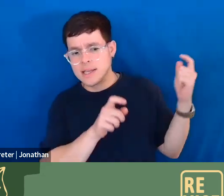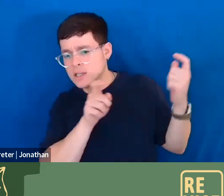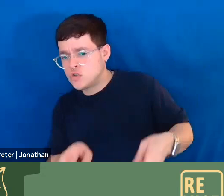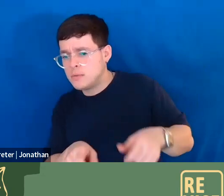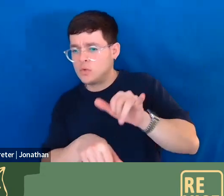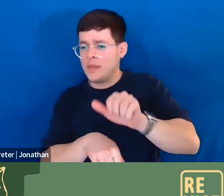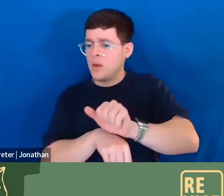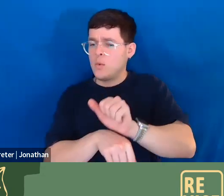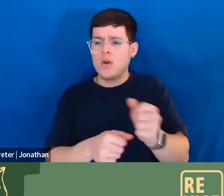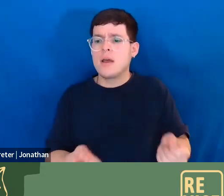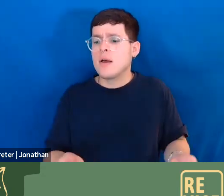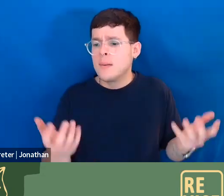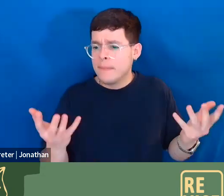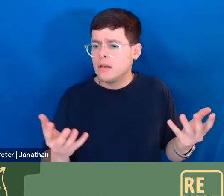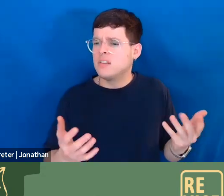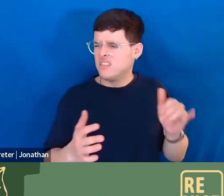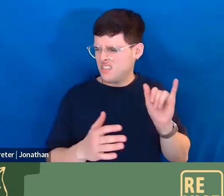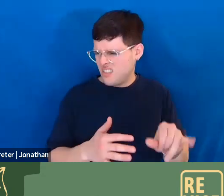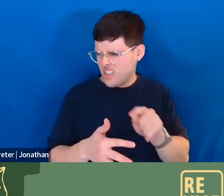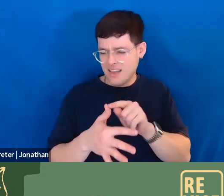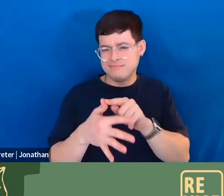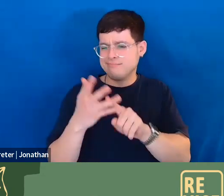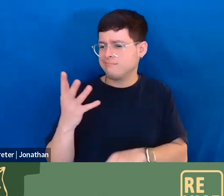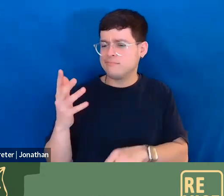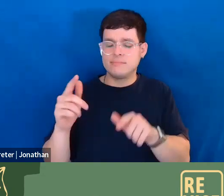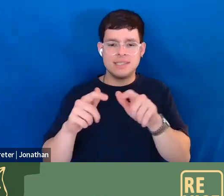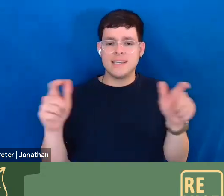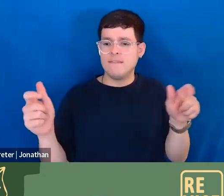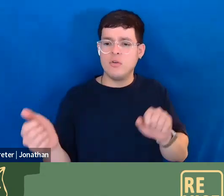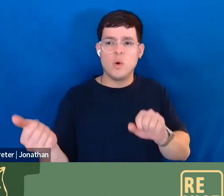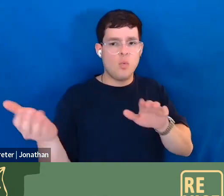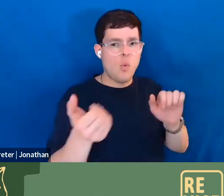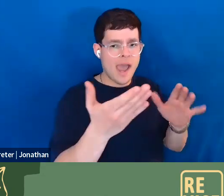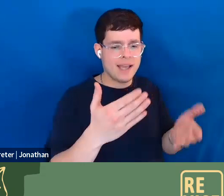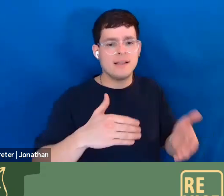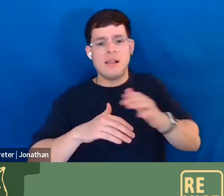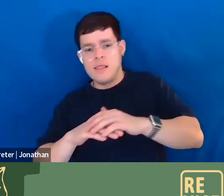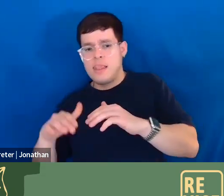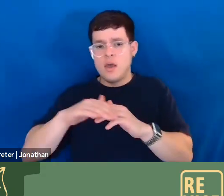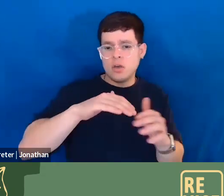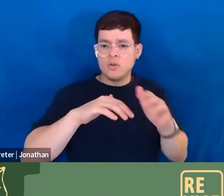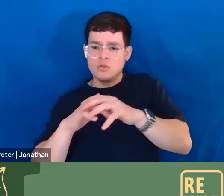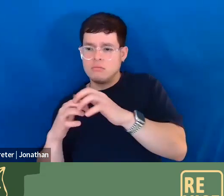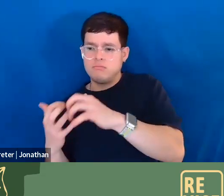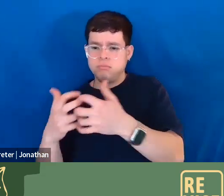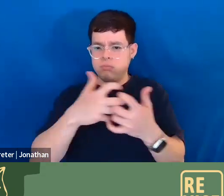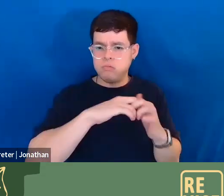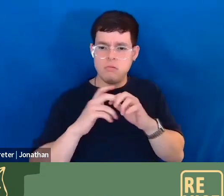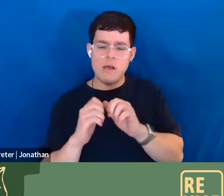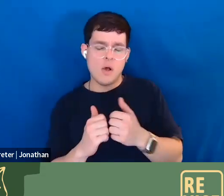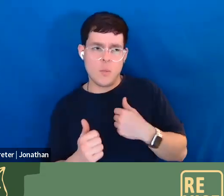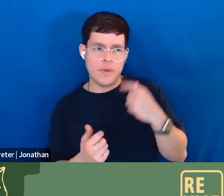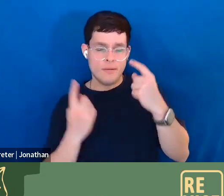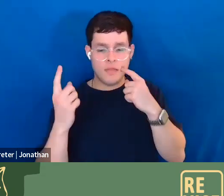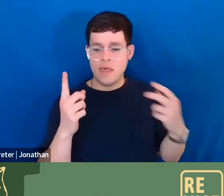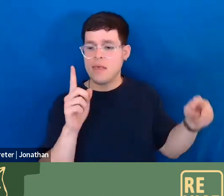degree. So there are just many different ways and layers to how we think about diversity. And we do say a little bit about